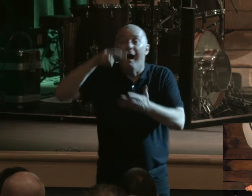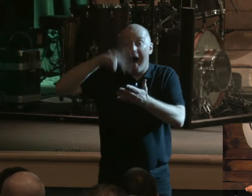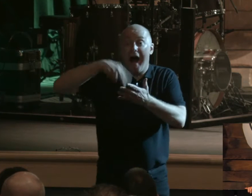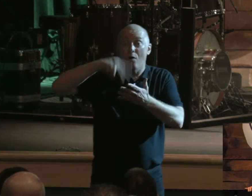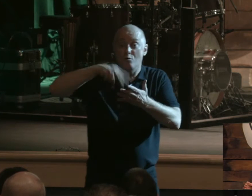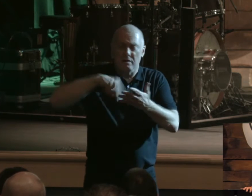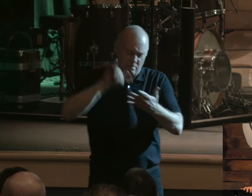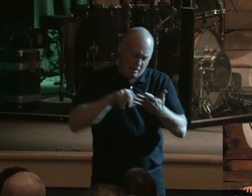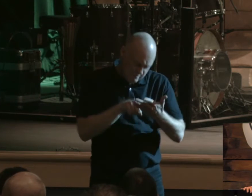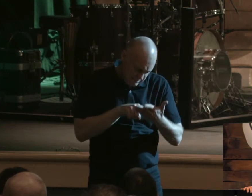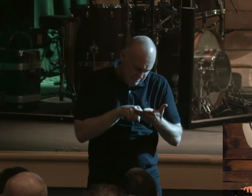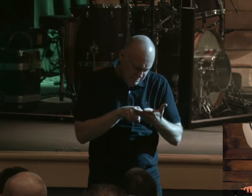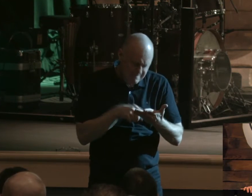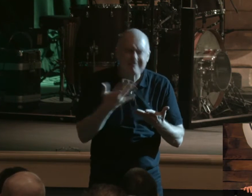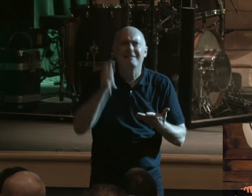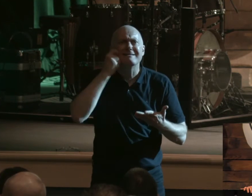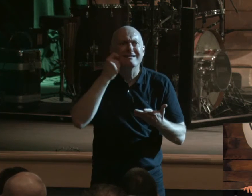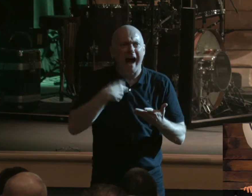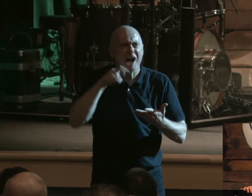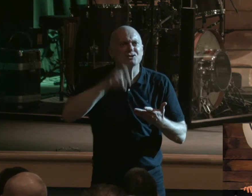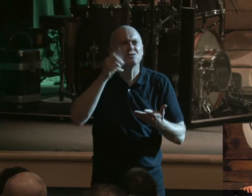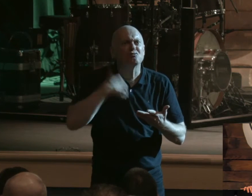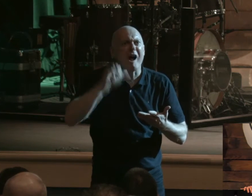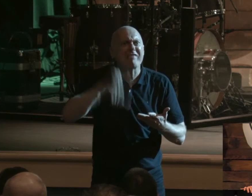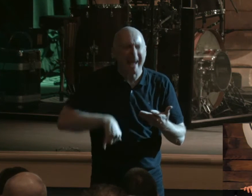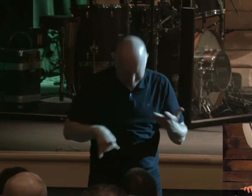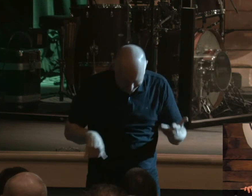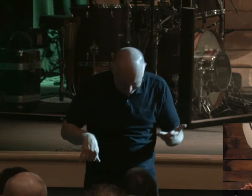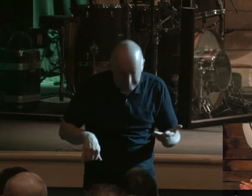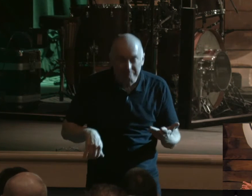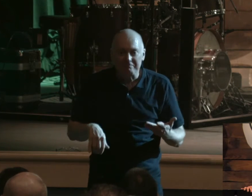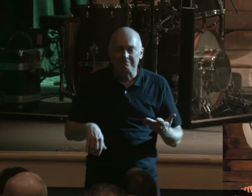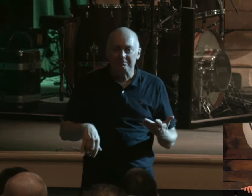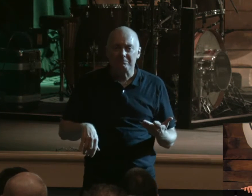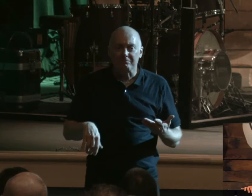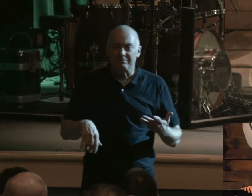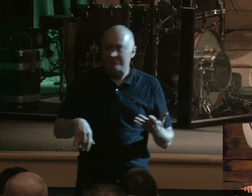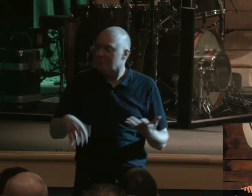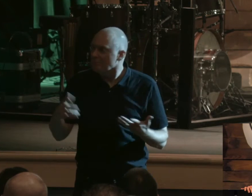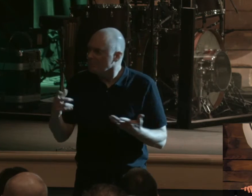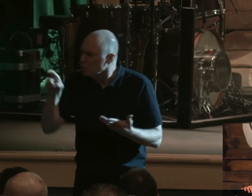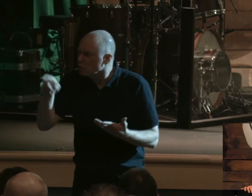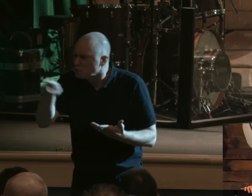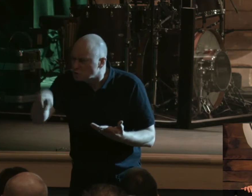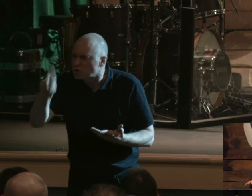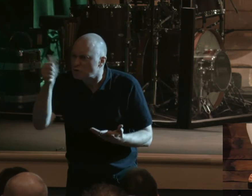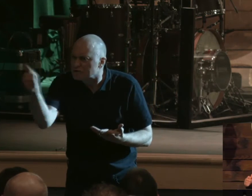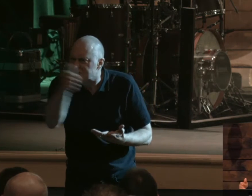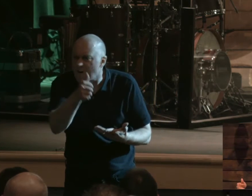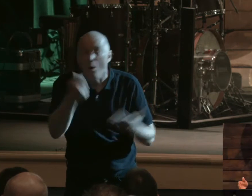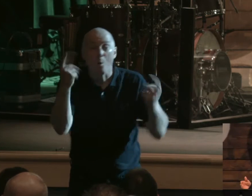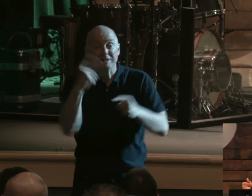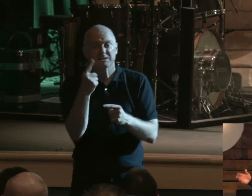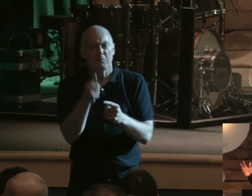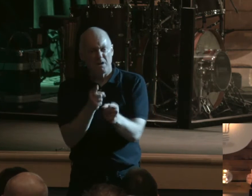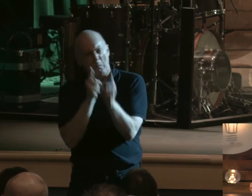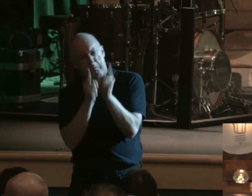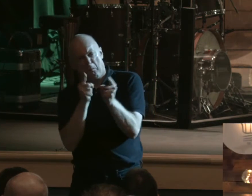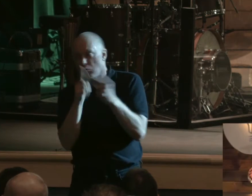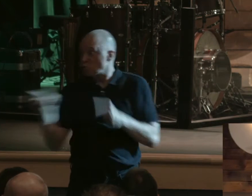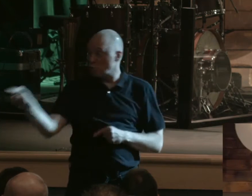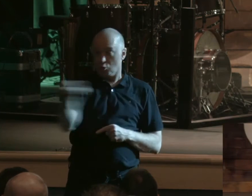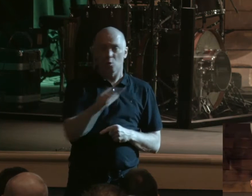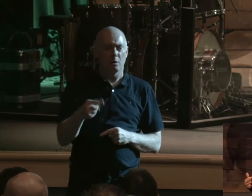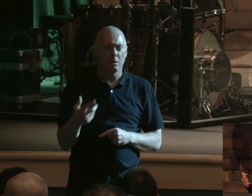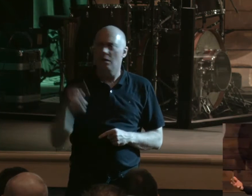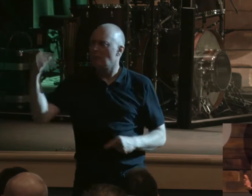mind was renewed in this. I'm like, wow, that's pretty neat. I should try that. Hey, I really commend it to you. It's quite something. So when you get attacked and someone comes